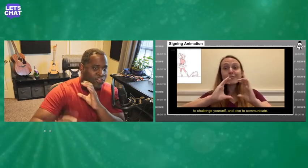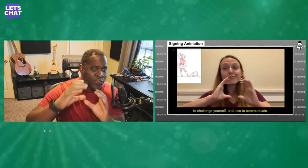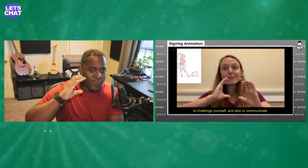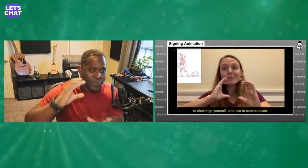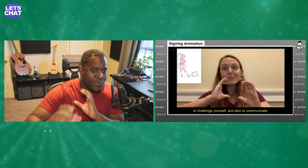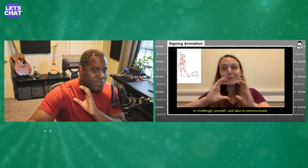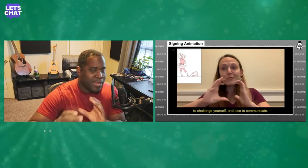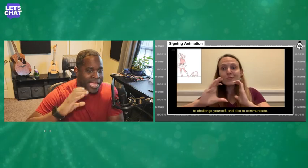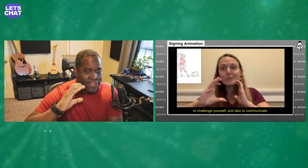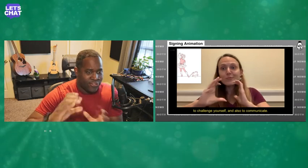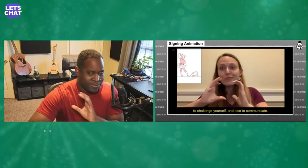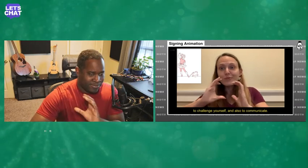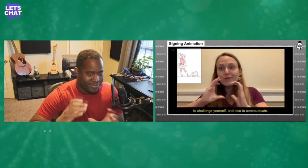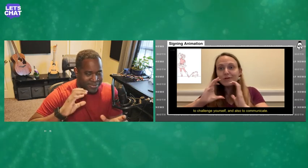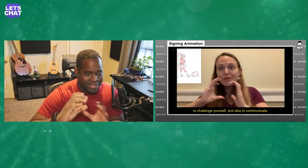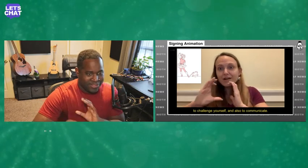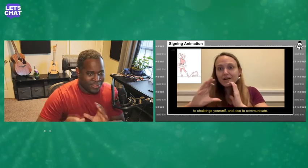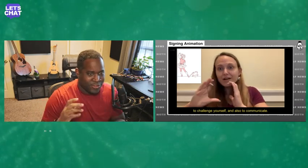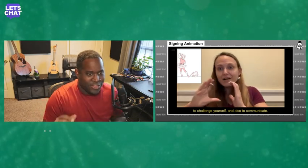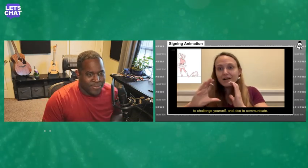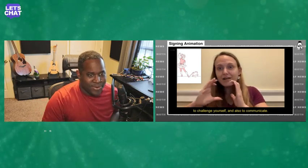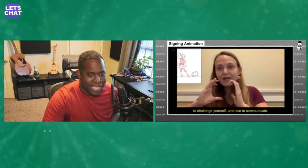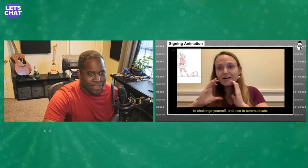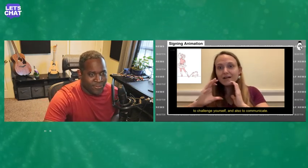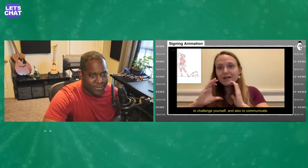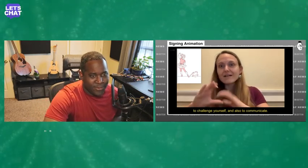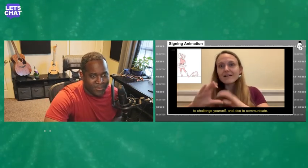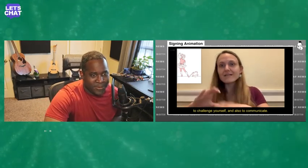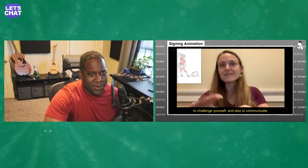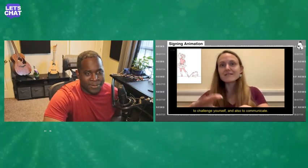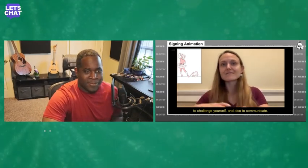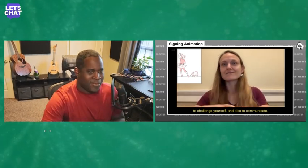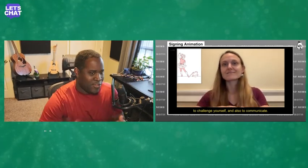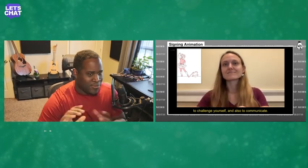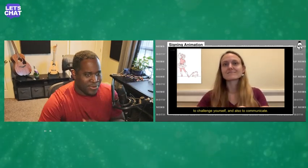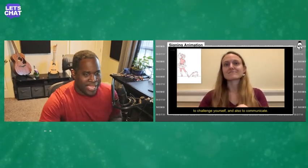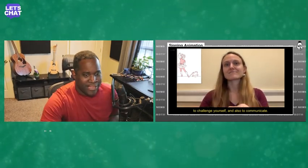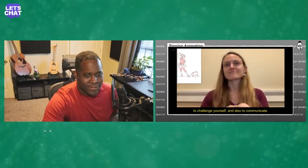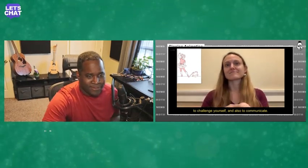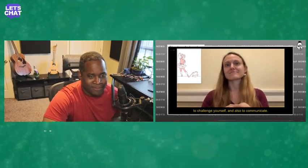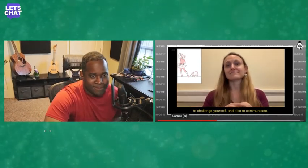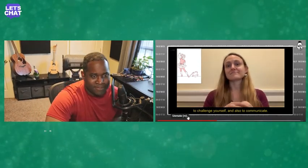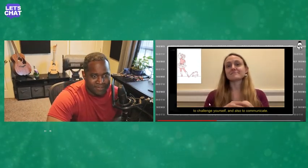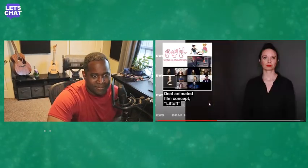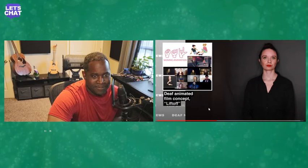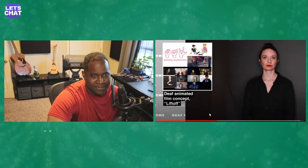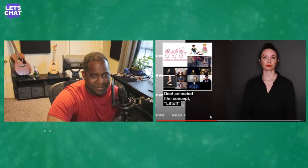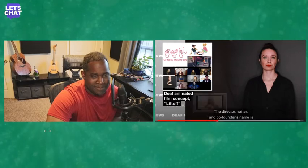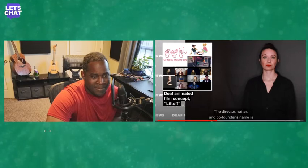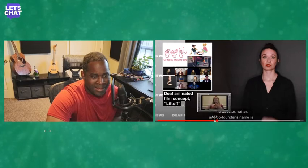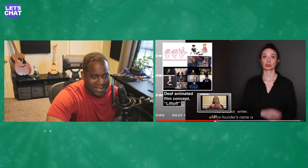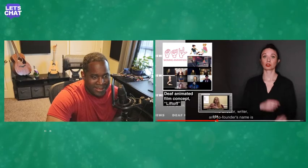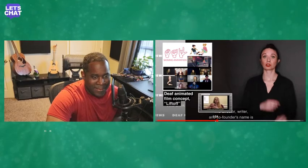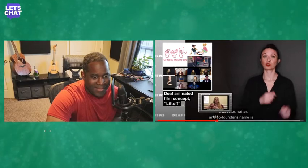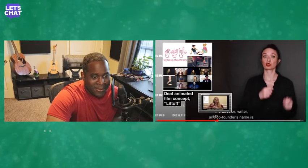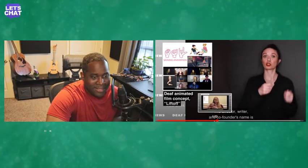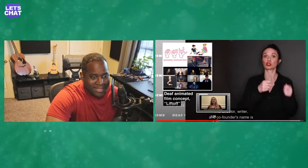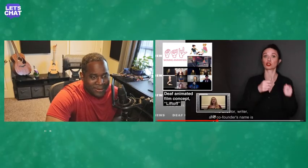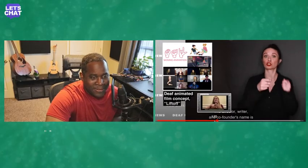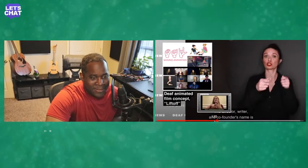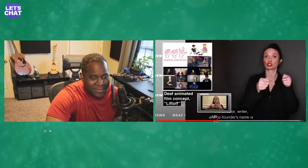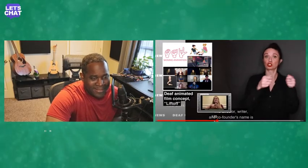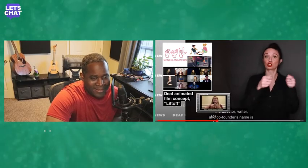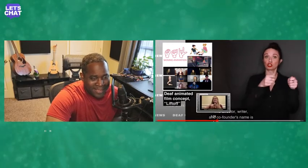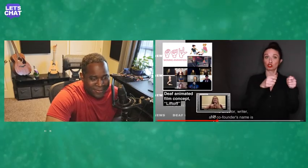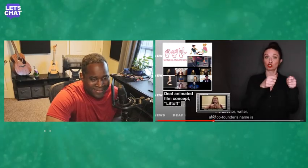it's communication. It's a good communication tool. Or it's communication. Man, they only